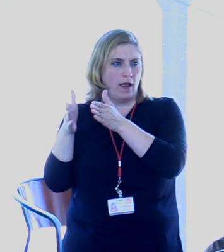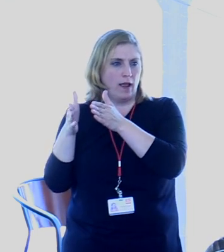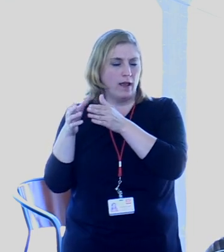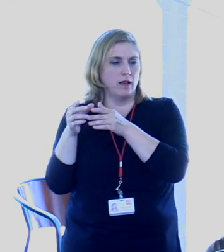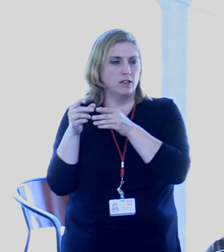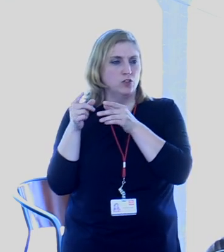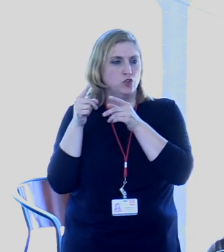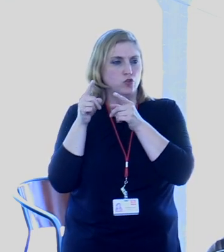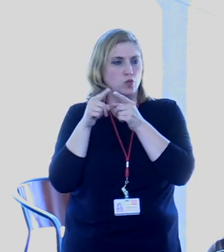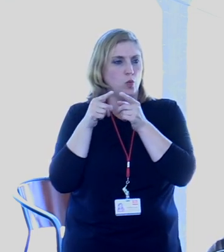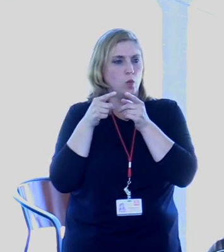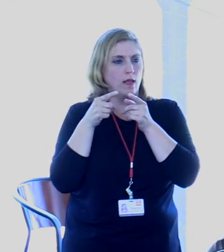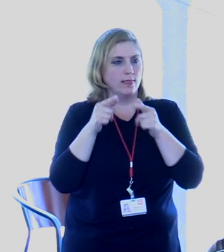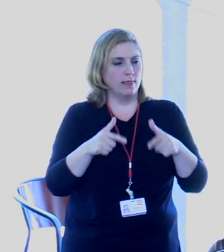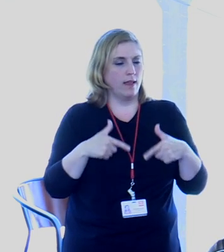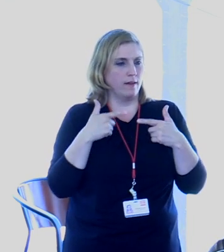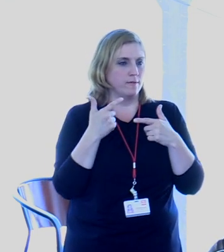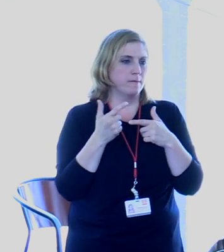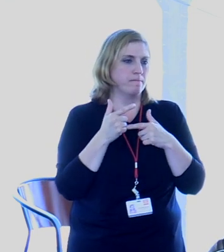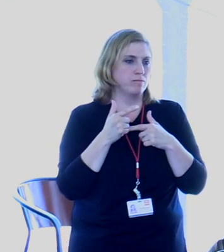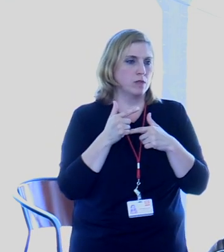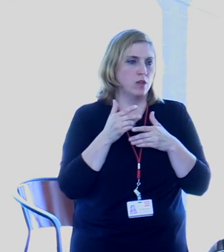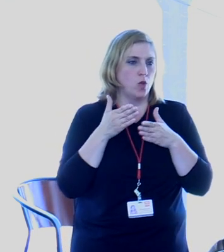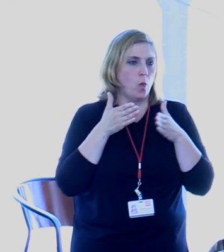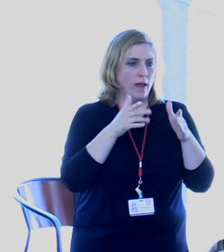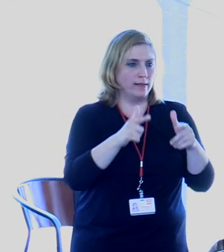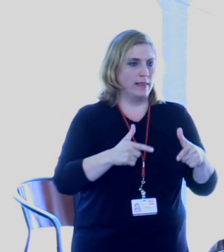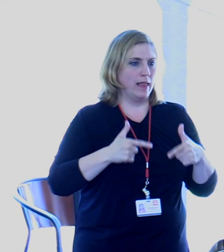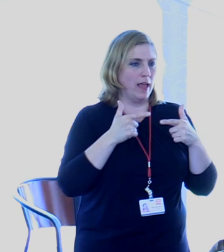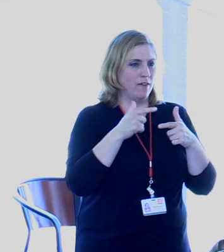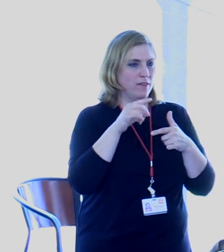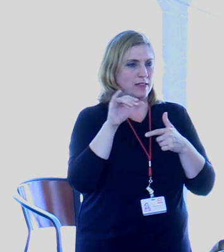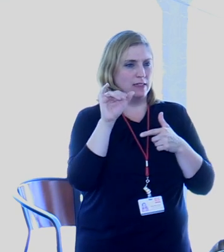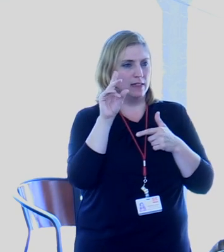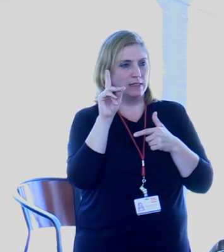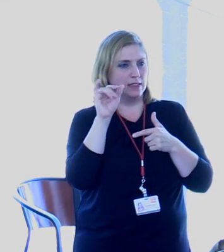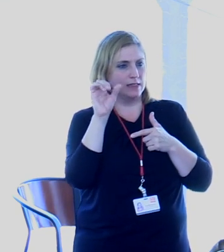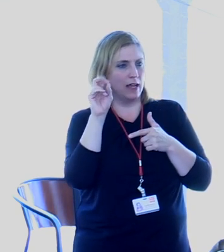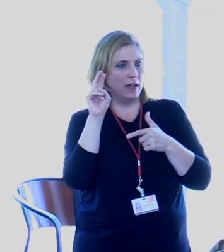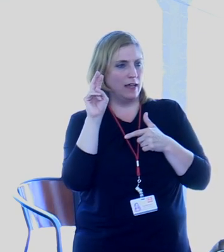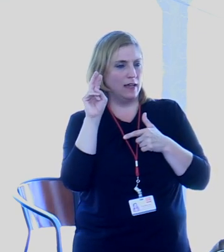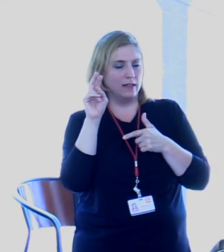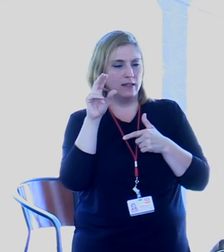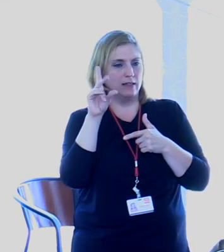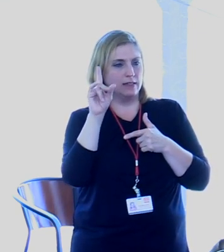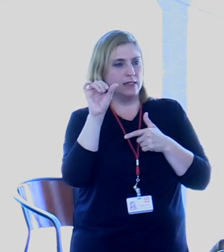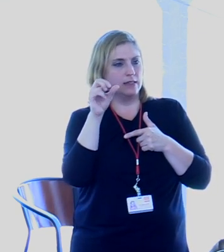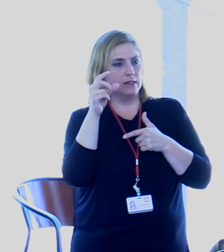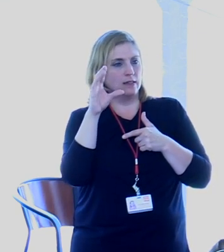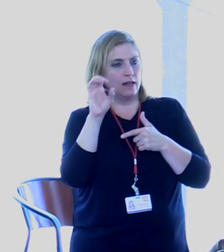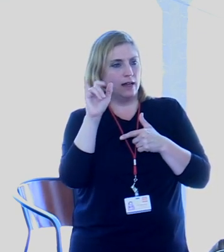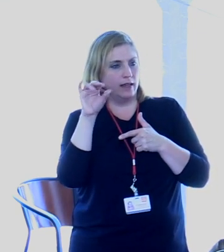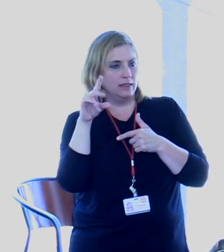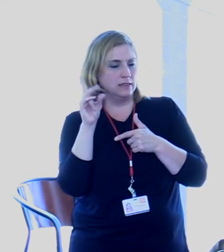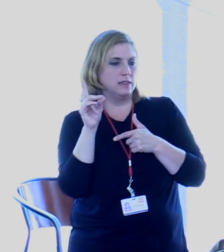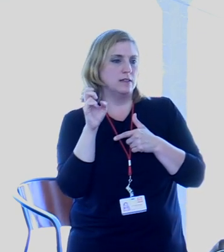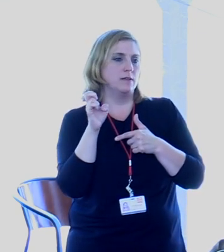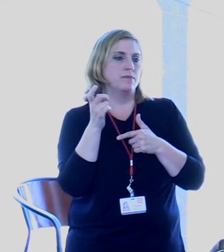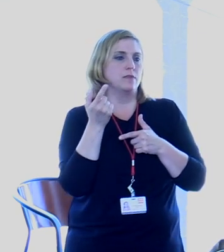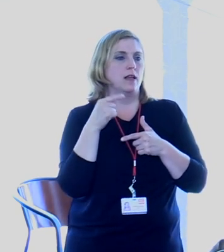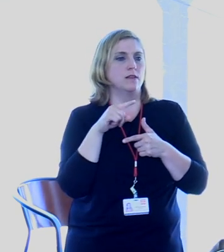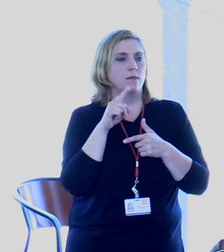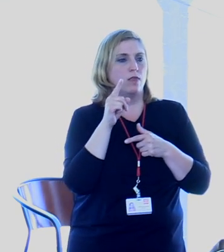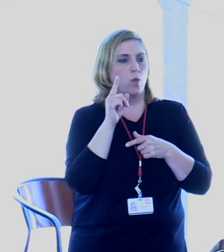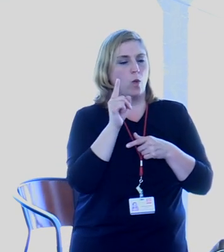And conversely, the way that leads to life has been disguised by those who wish to lead us down the way of death as the way of